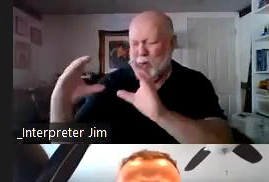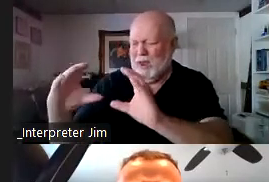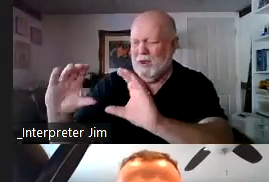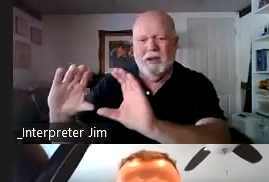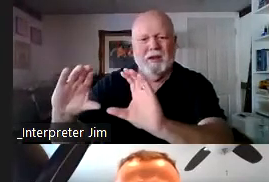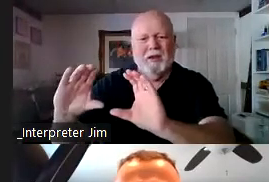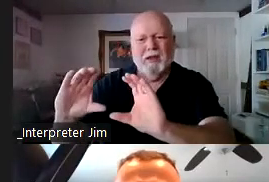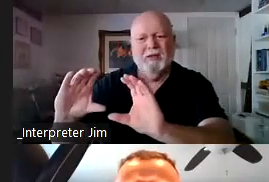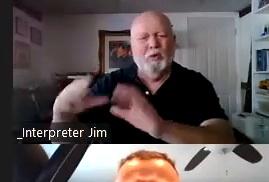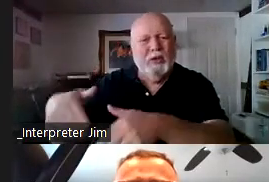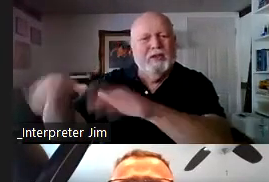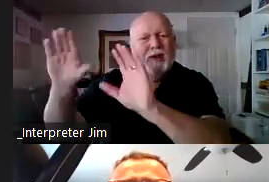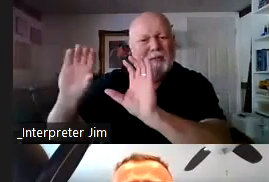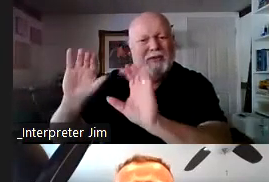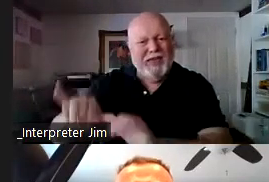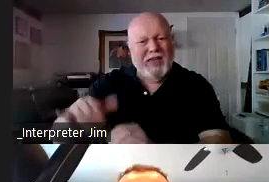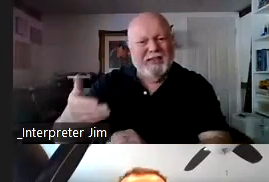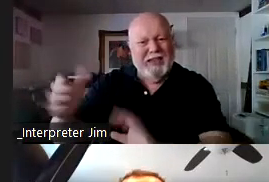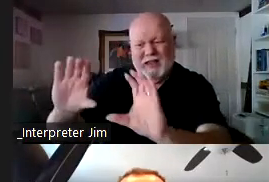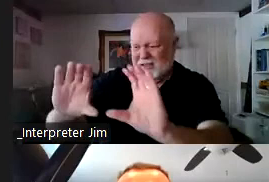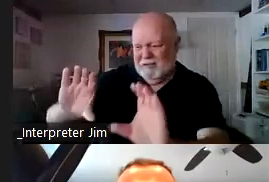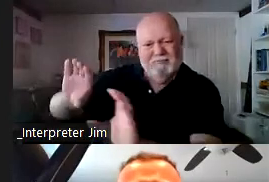thing up and I was ready to put it behind me.